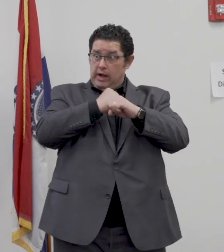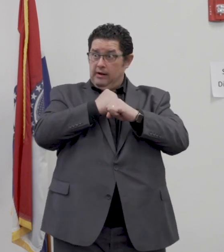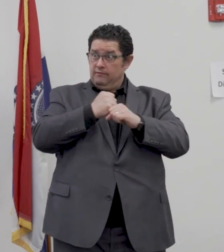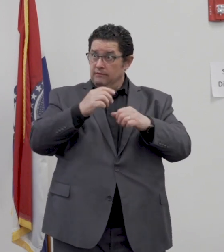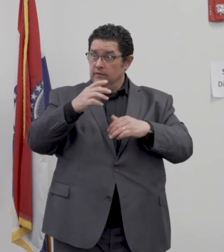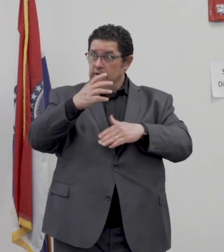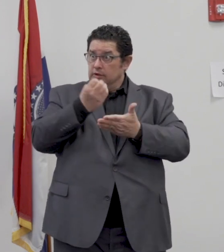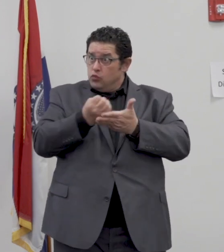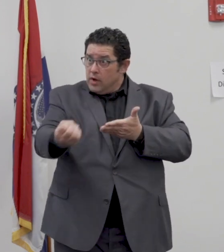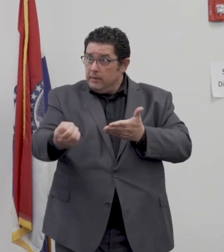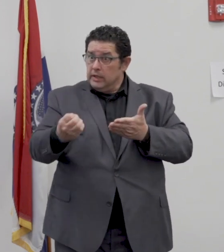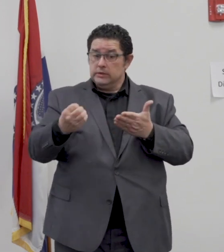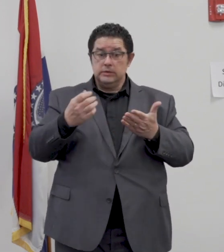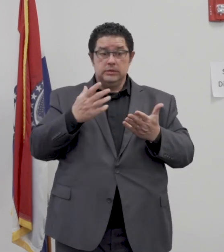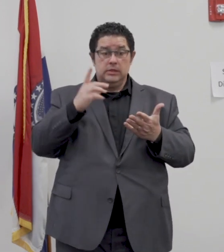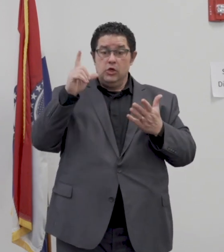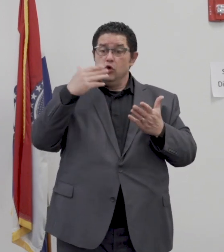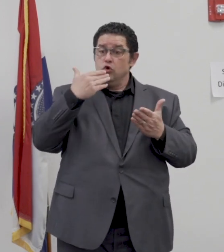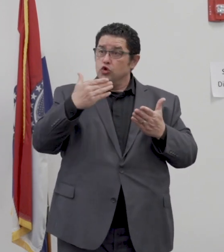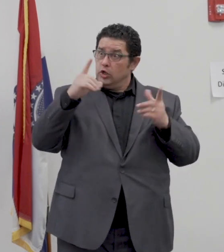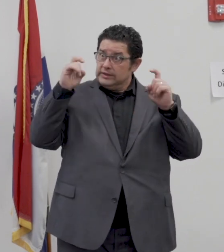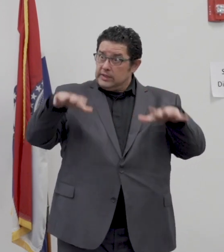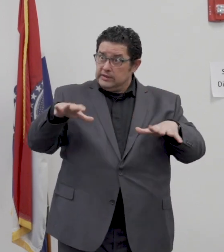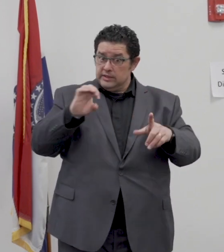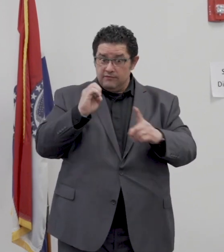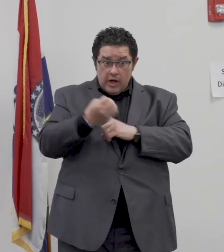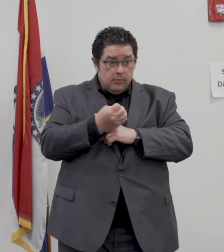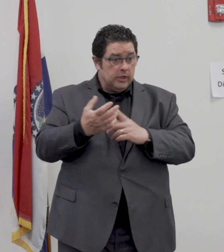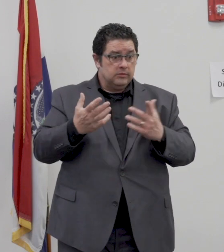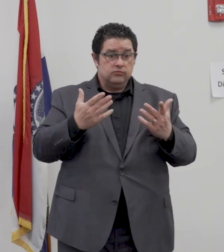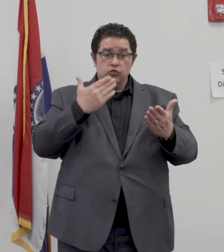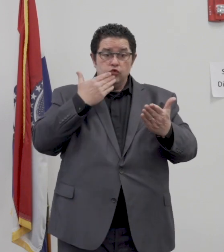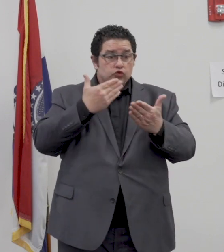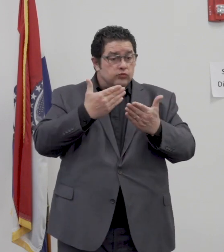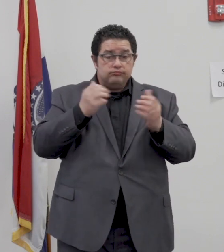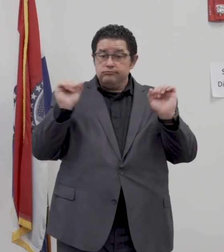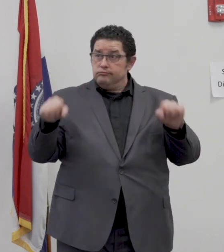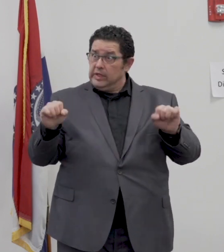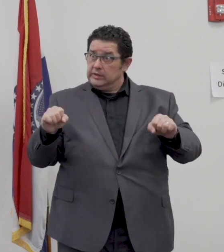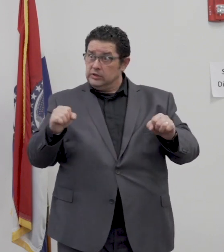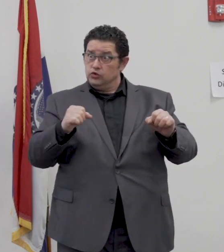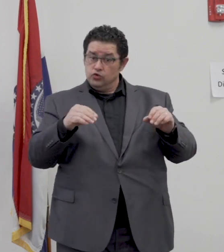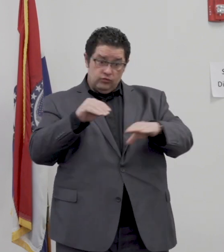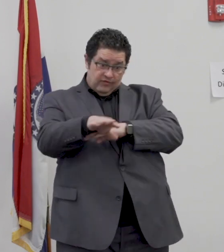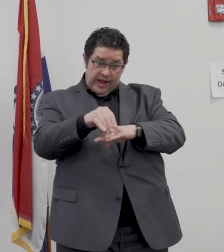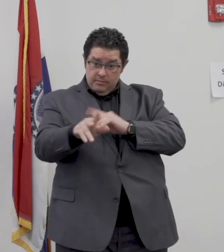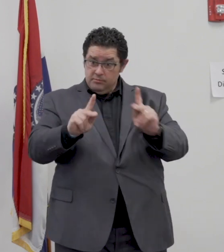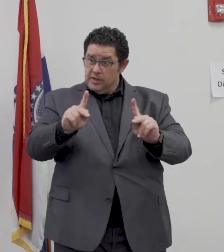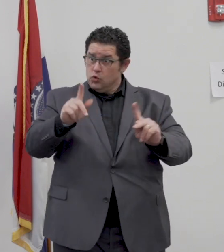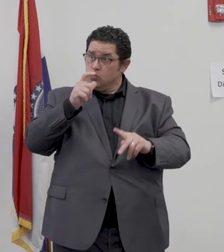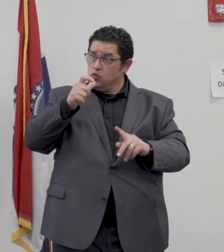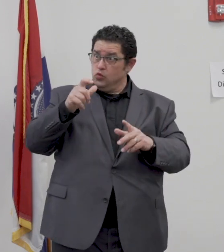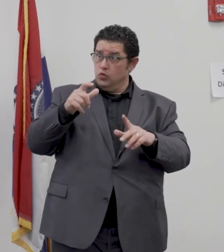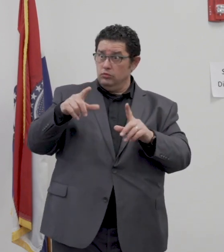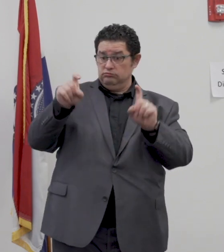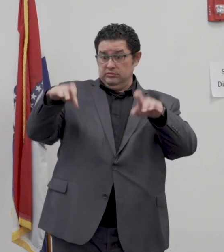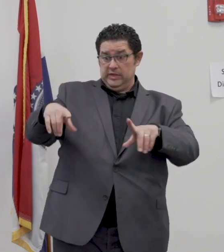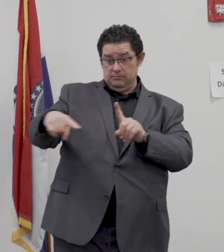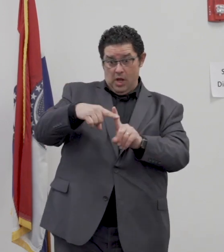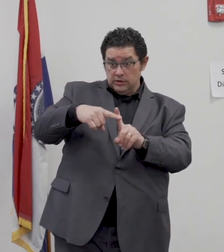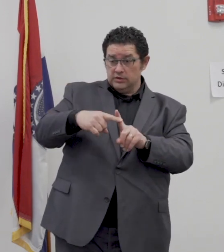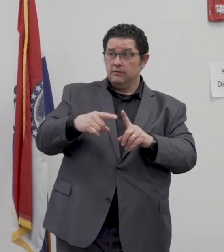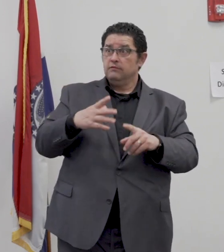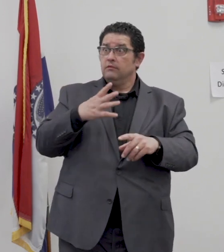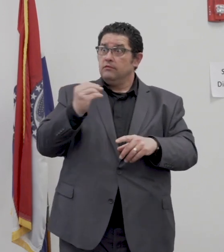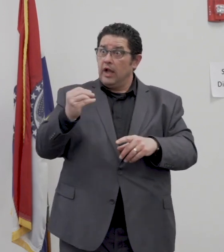hospitals. We have to have a good testing environment, and we have to have the ability to advise people who test positive and find people who have come in contact with them and